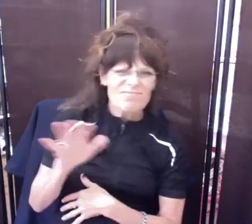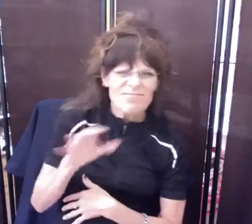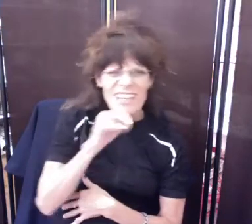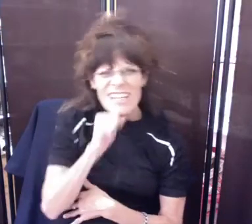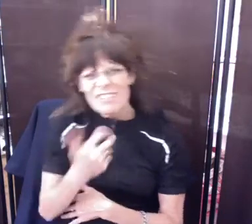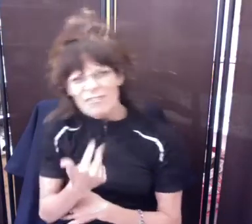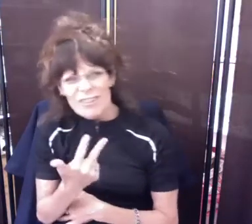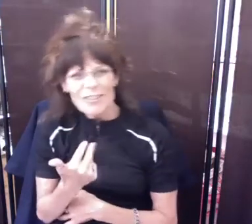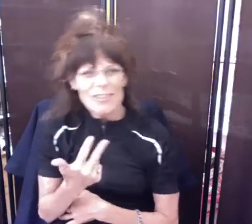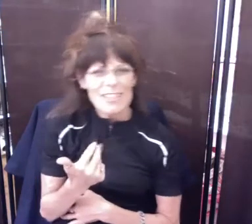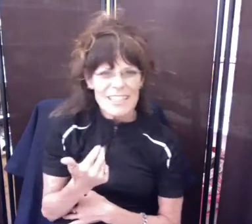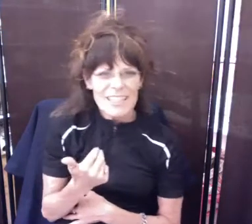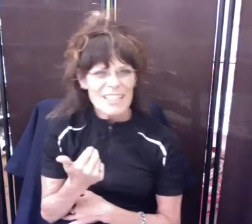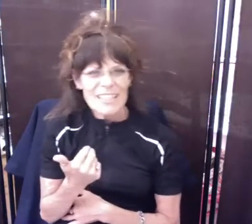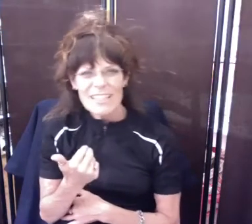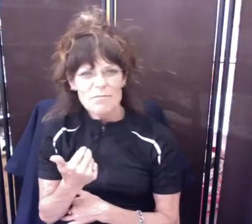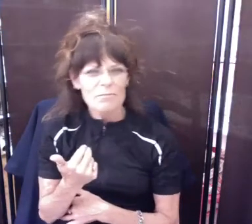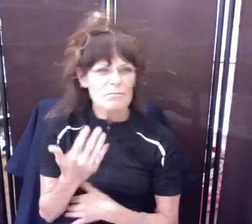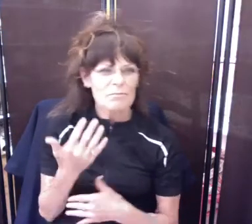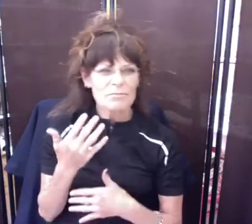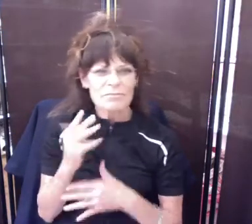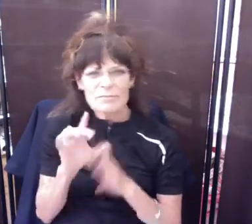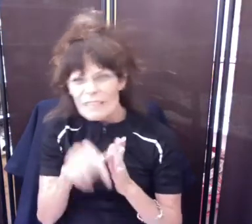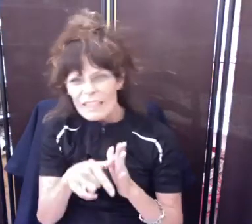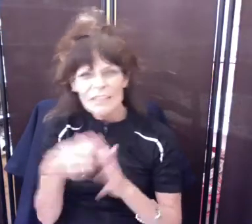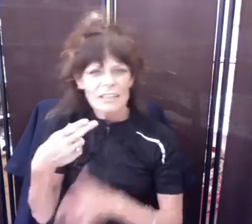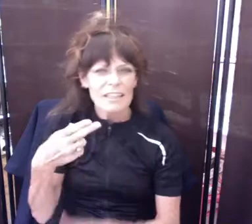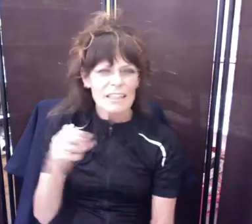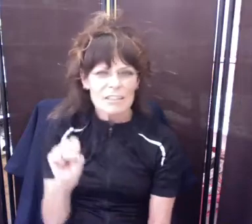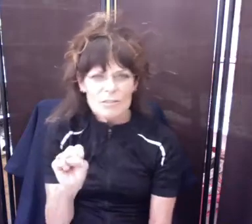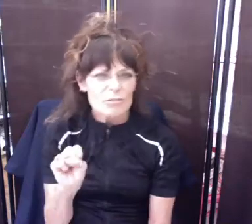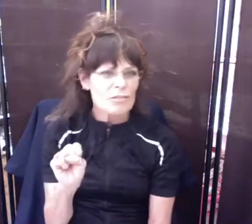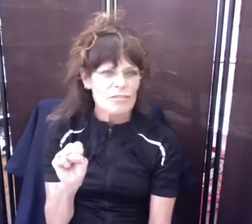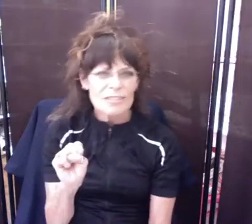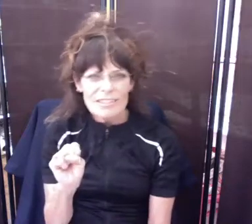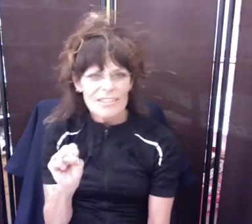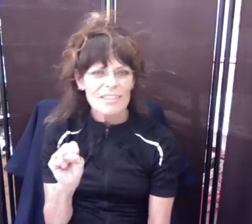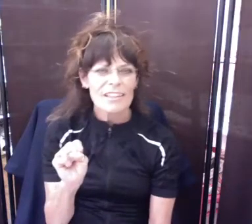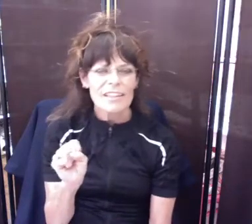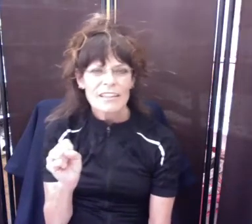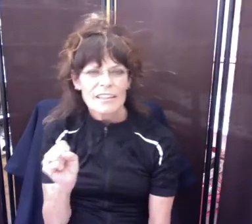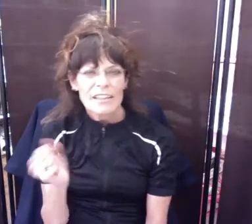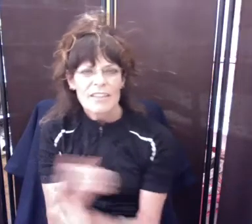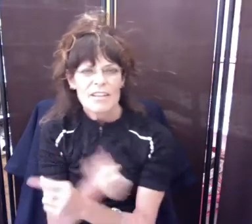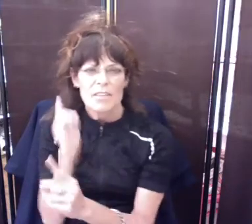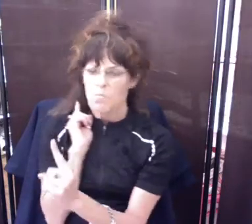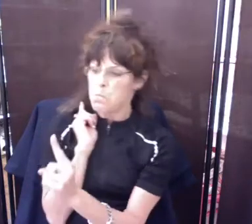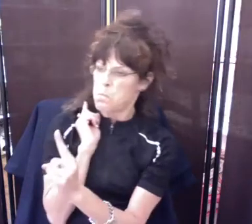just heading into high school, and all of a sudden, everything starts to be about the party. I